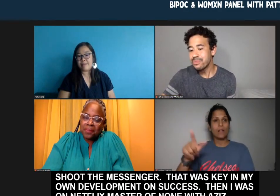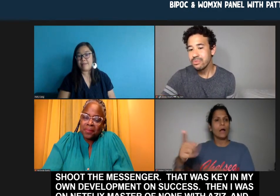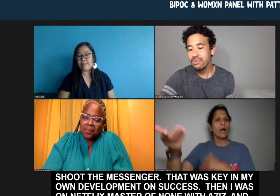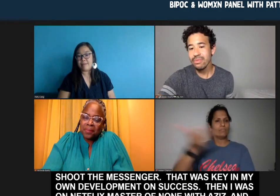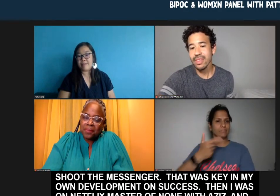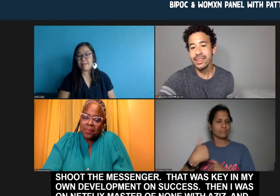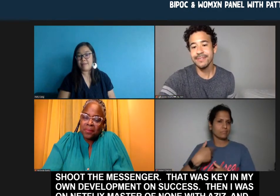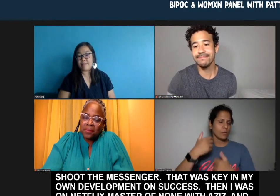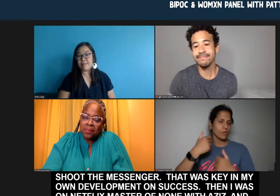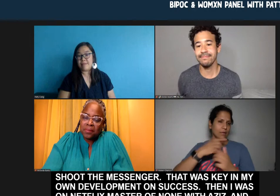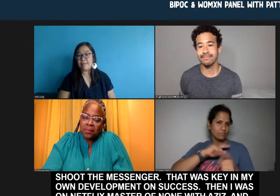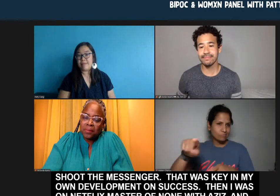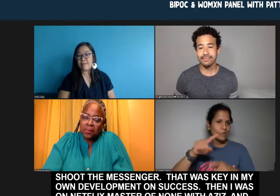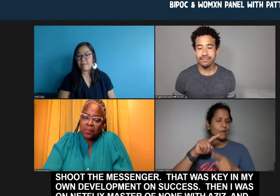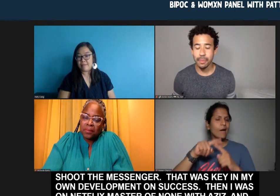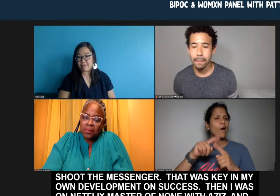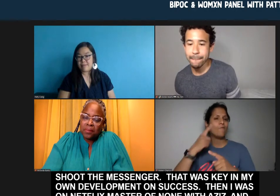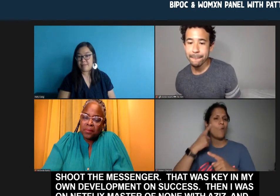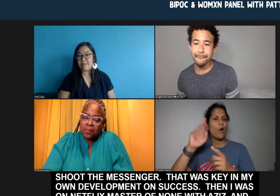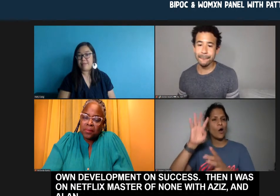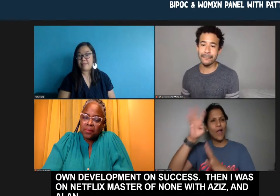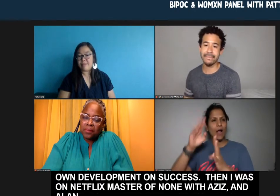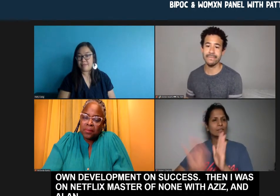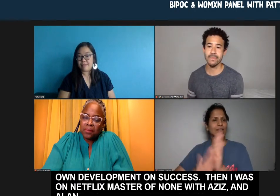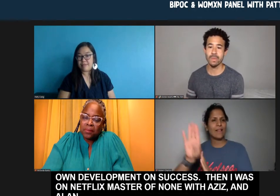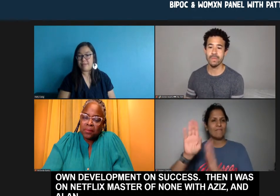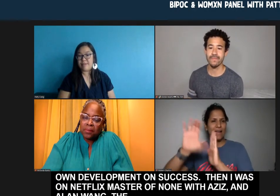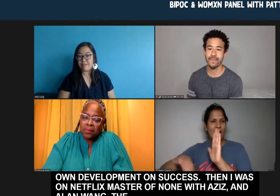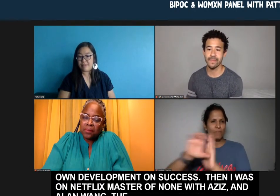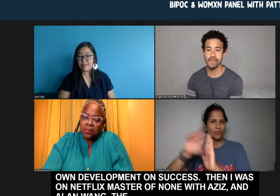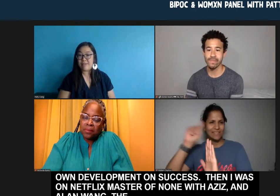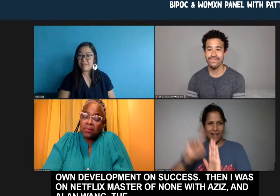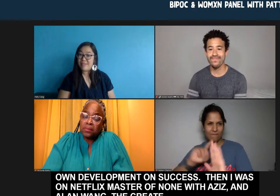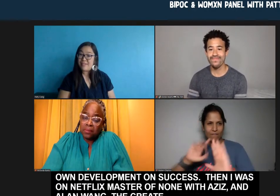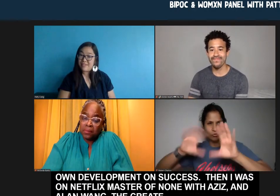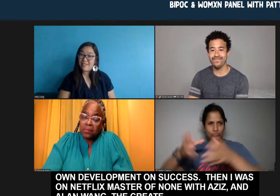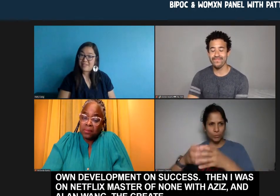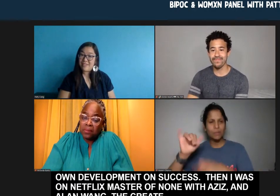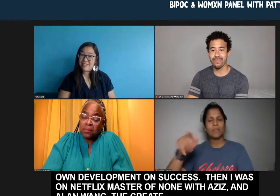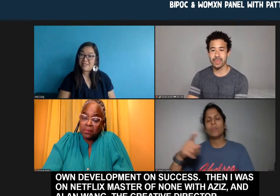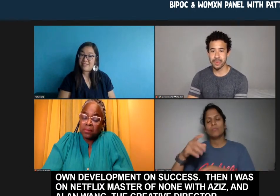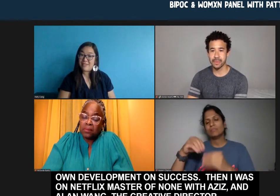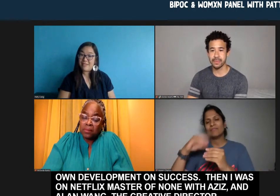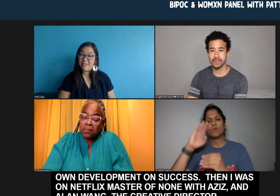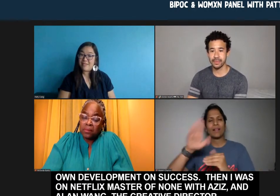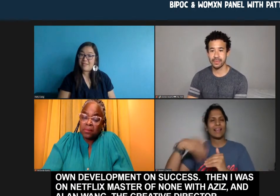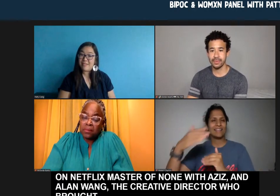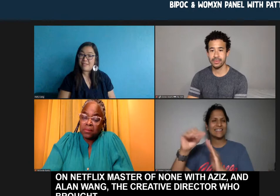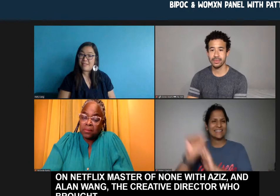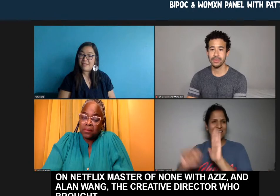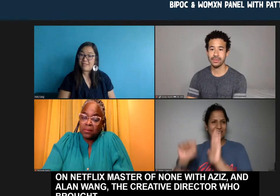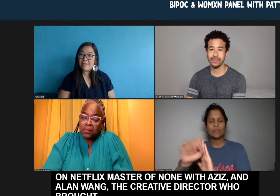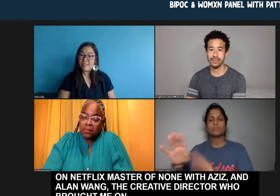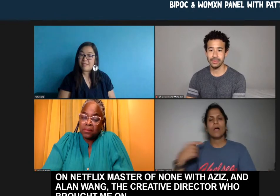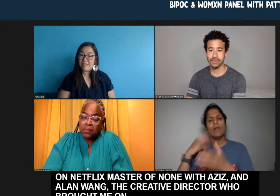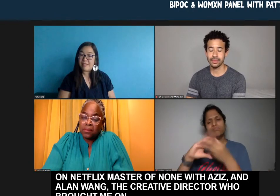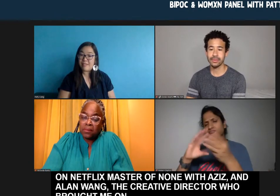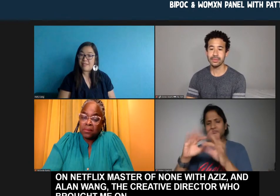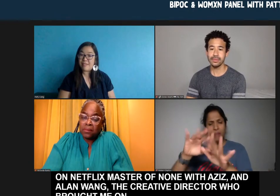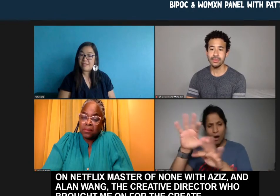Wang. He's the creative director who brought me on. For the creative development for the cast and crew and